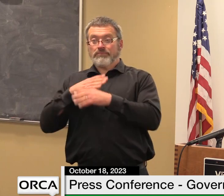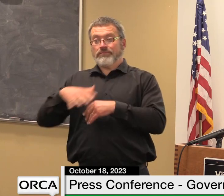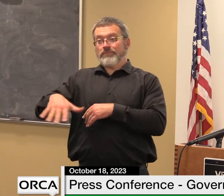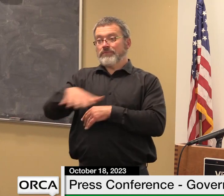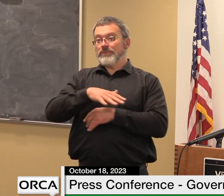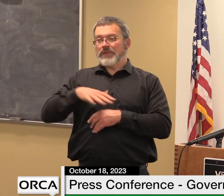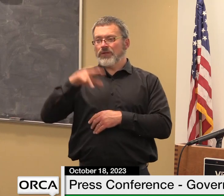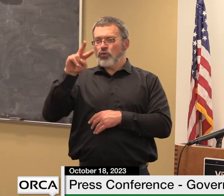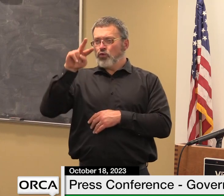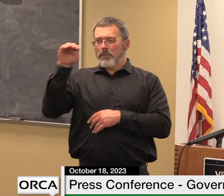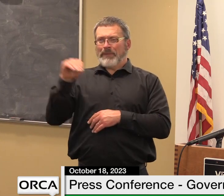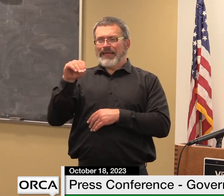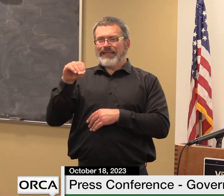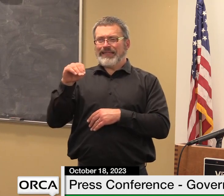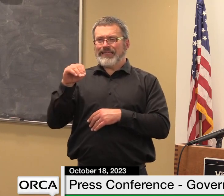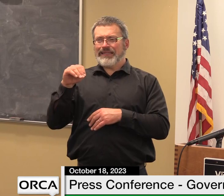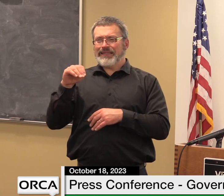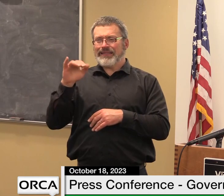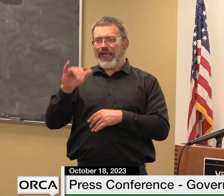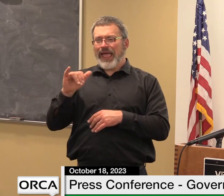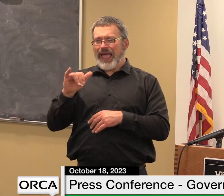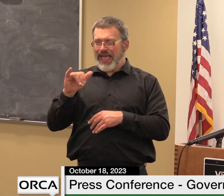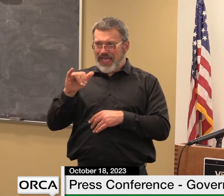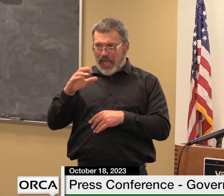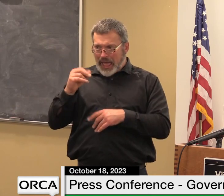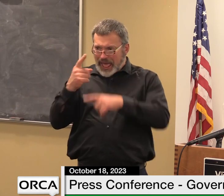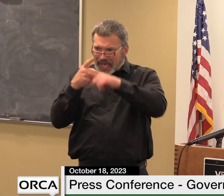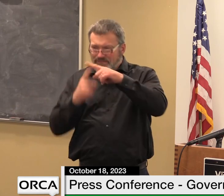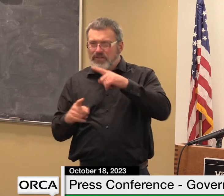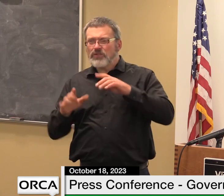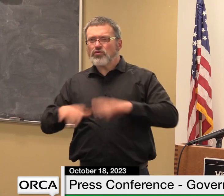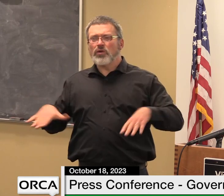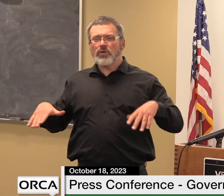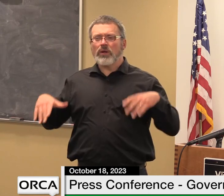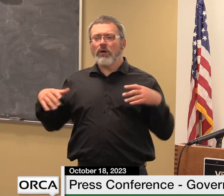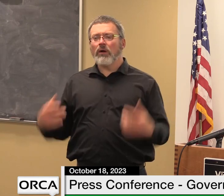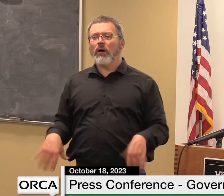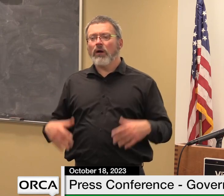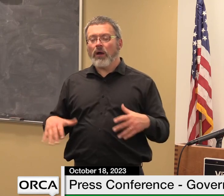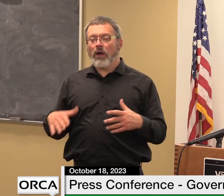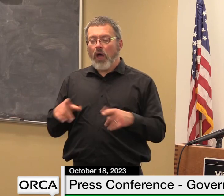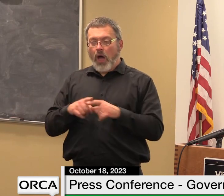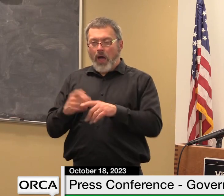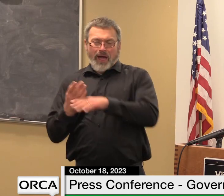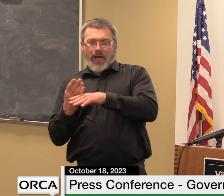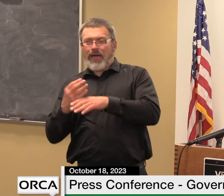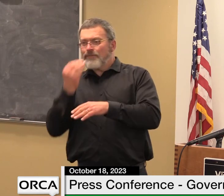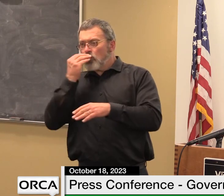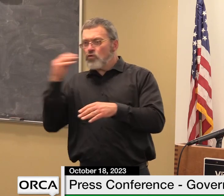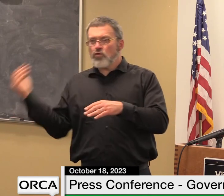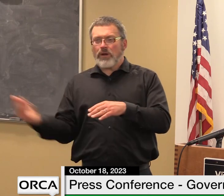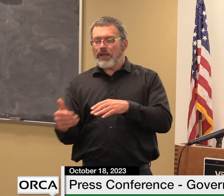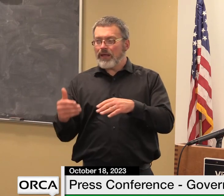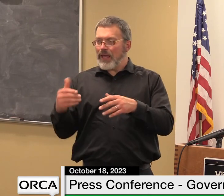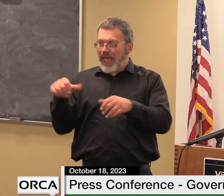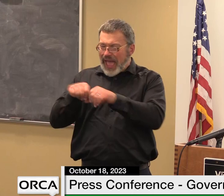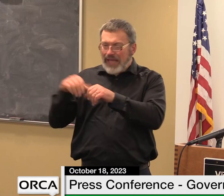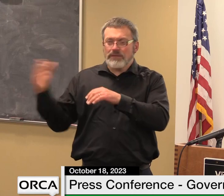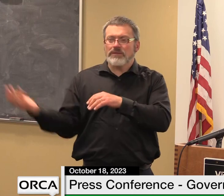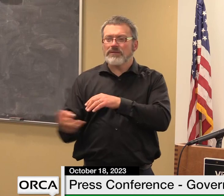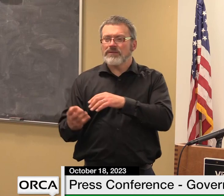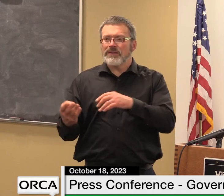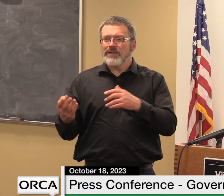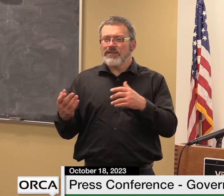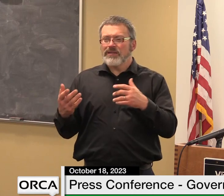people, half of which are children, and blocking food and fuel to that population? An Israeli